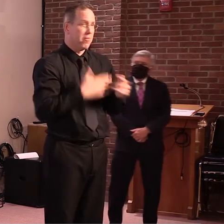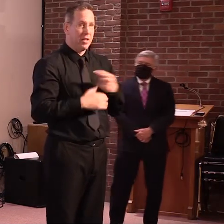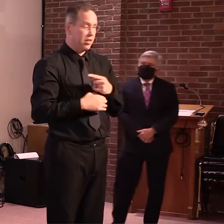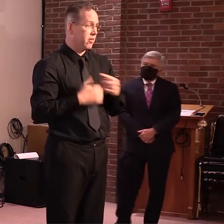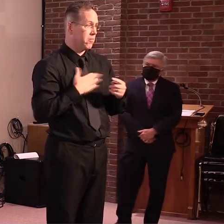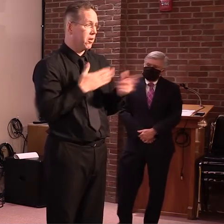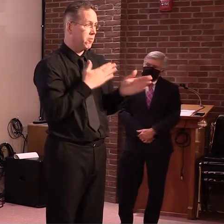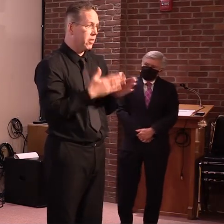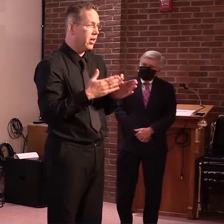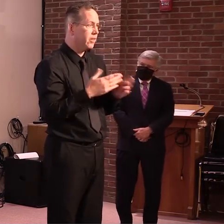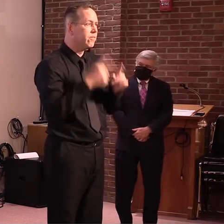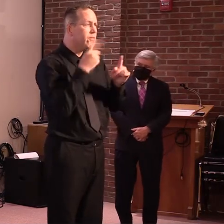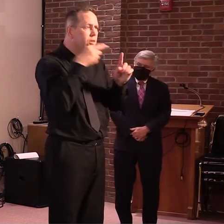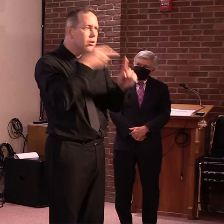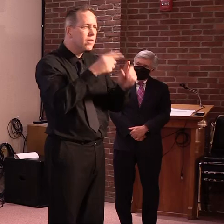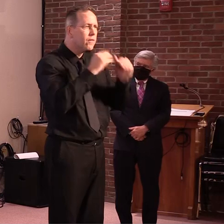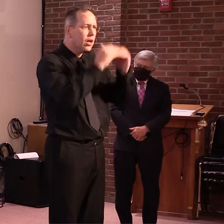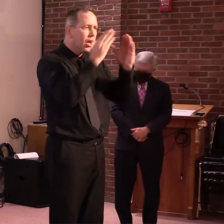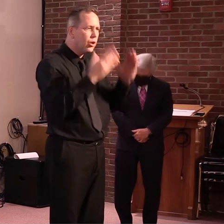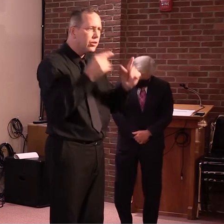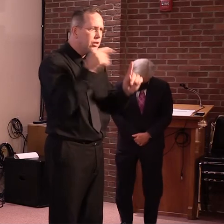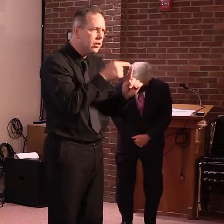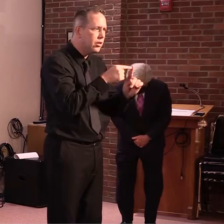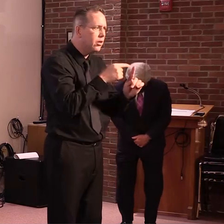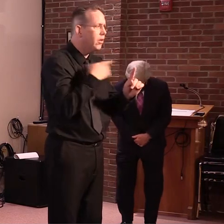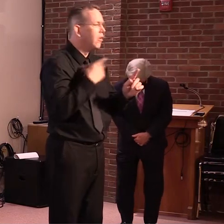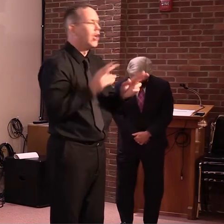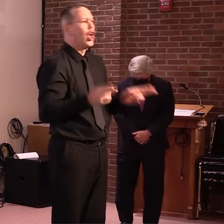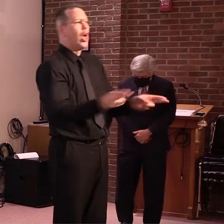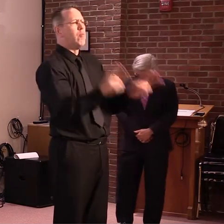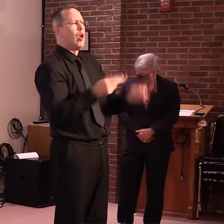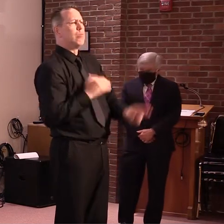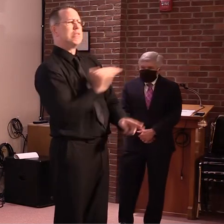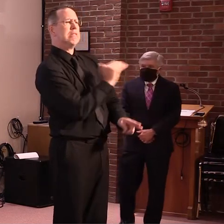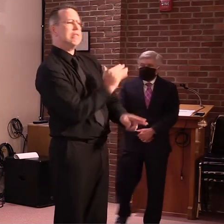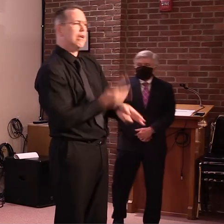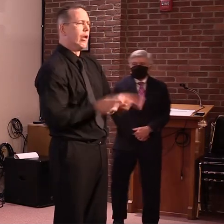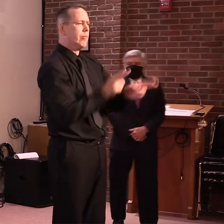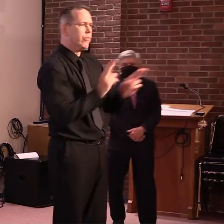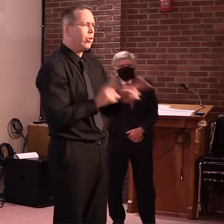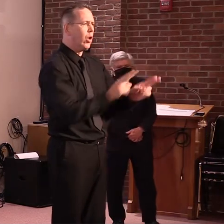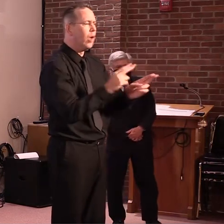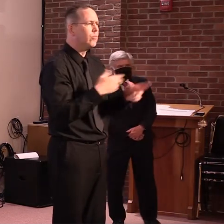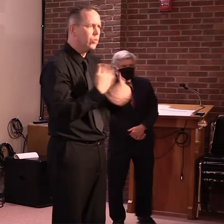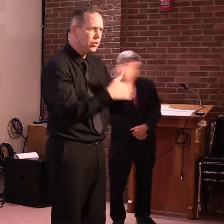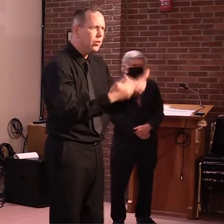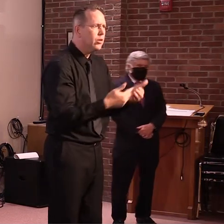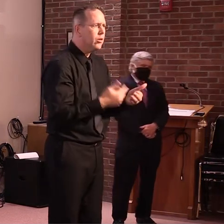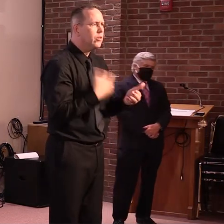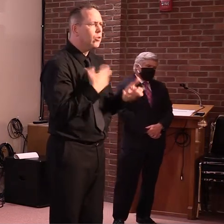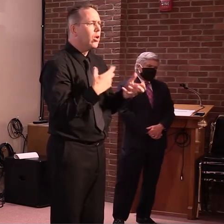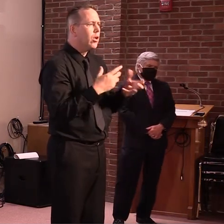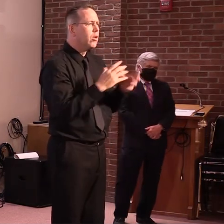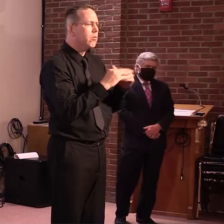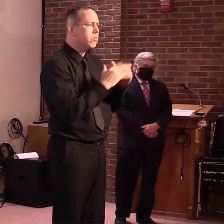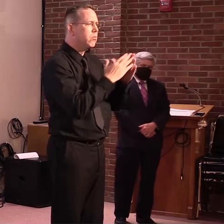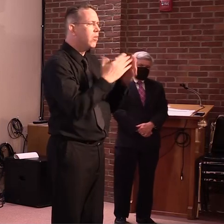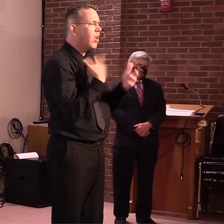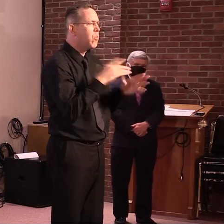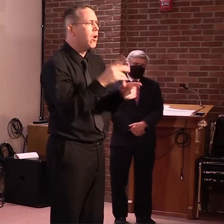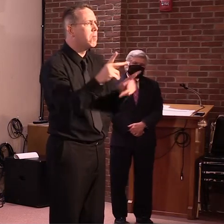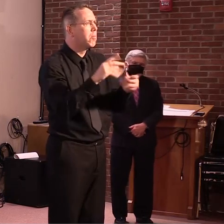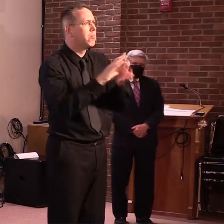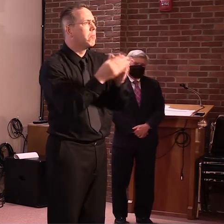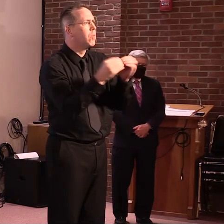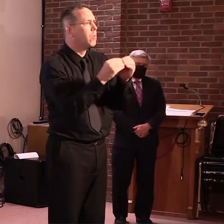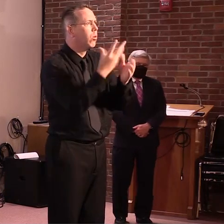of Vermonters as soon as possible, we're going to see more homelessness. So we need more economic activity. We need to keep